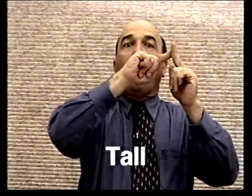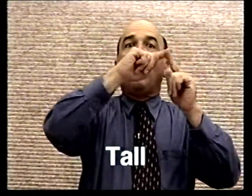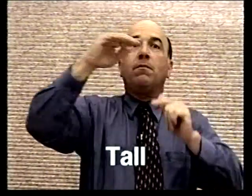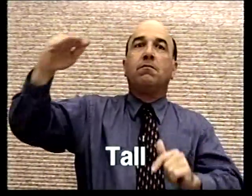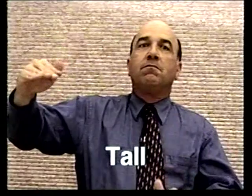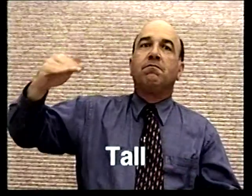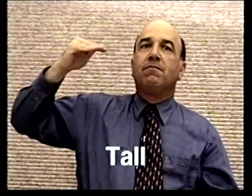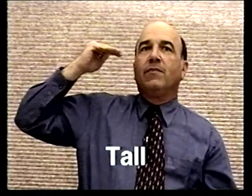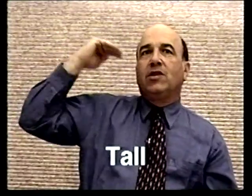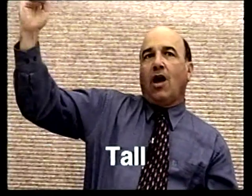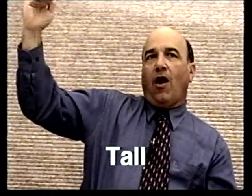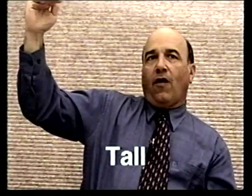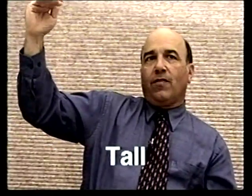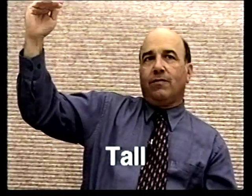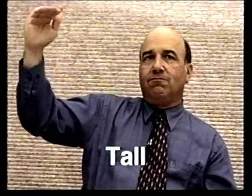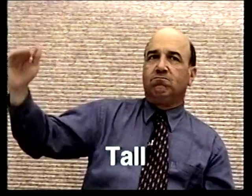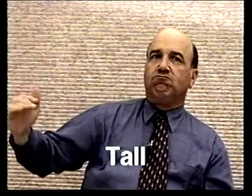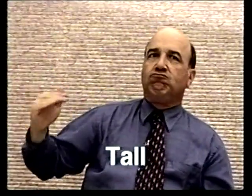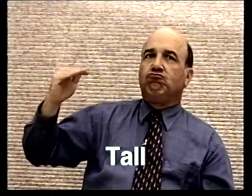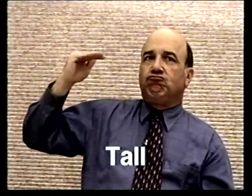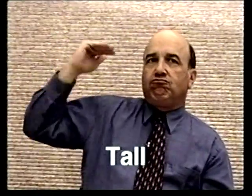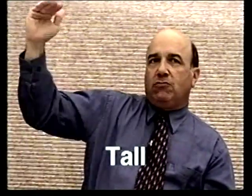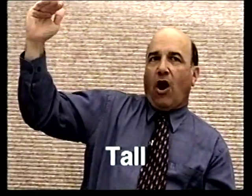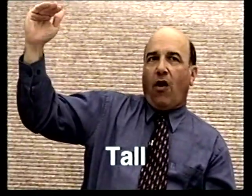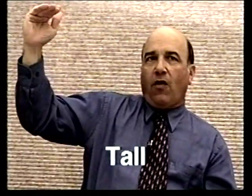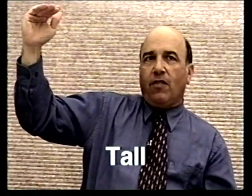or tall. Tall,